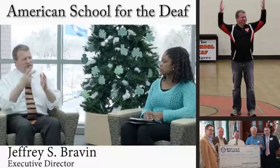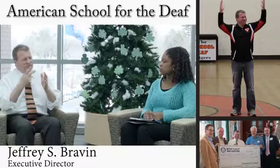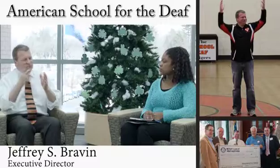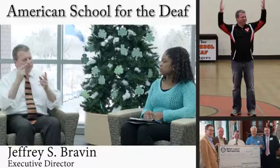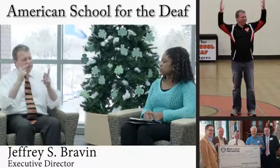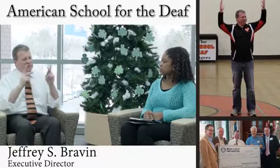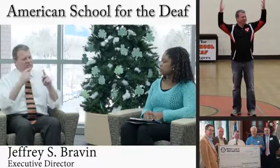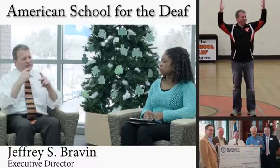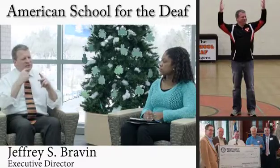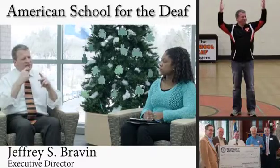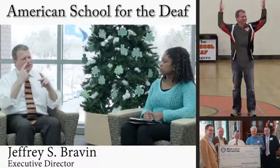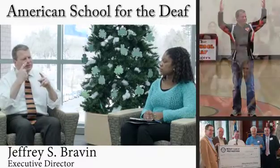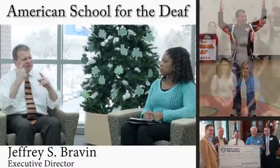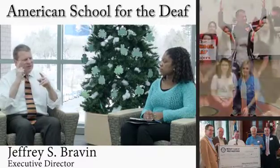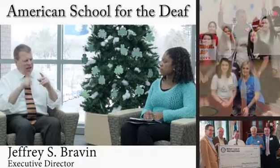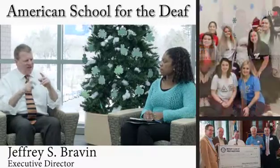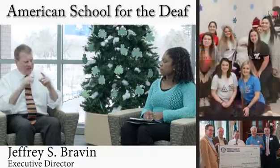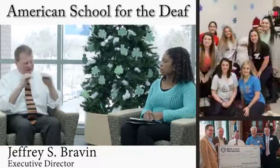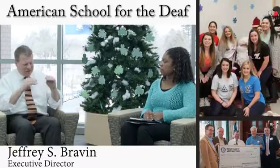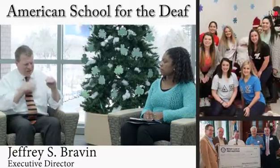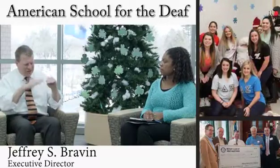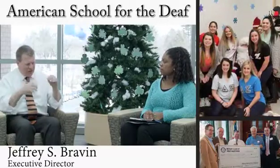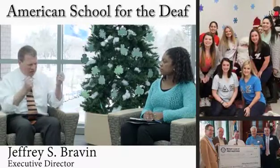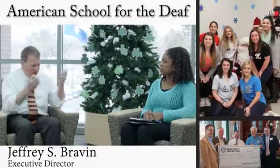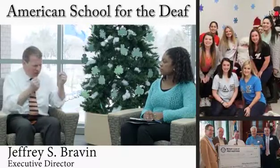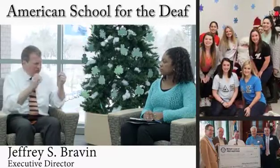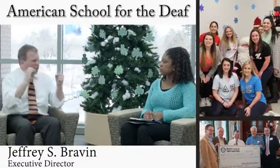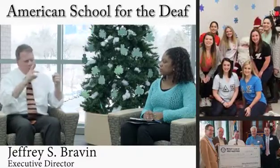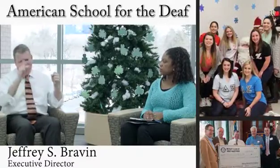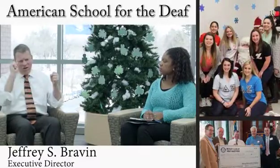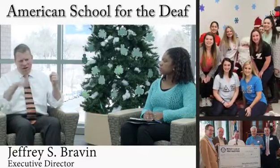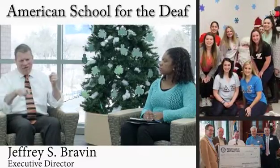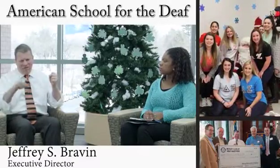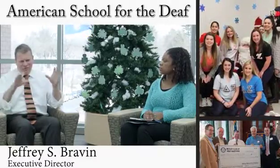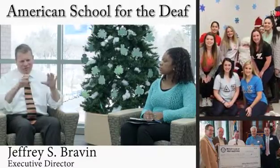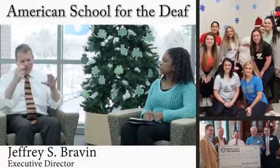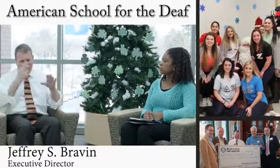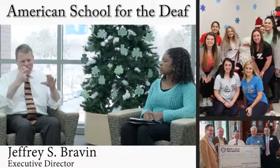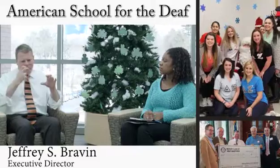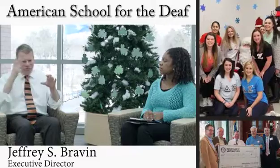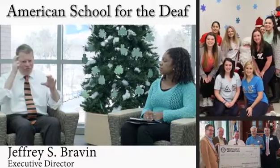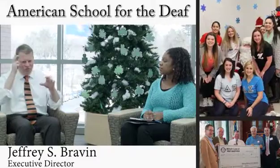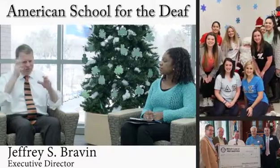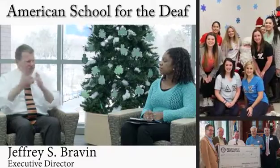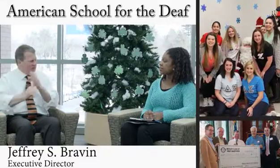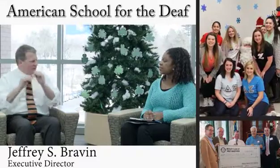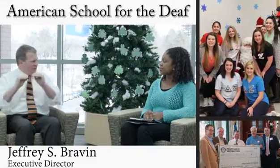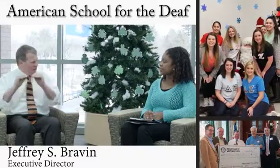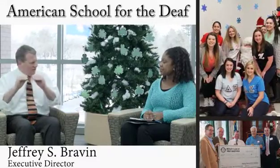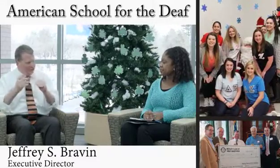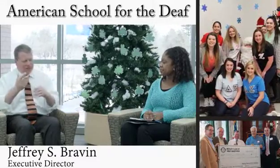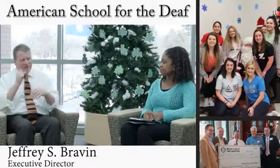education, you often see people saying, you have to teach my child to sign, or you must teach my child to speak and